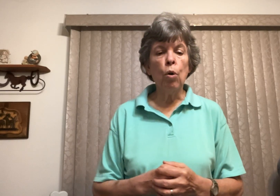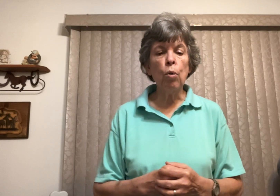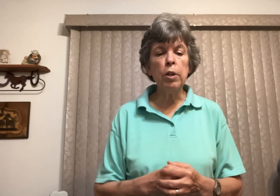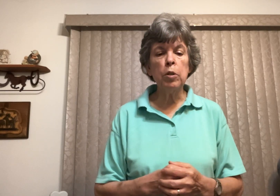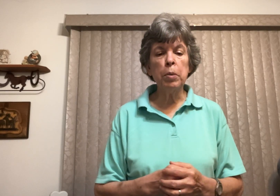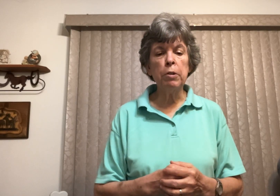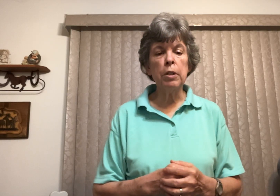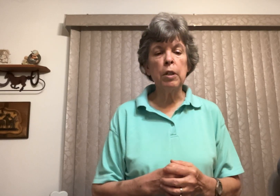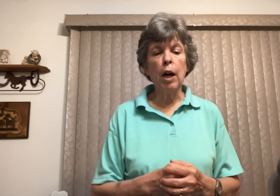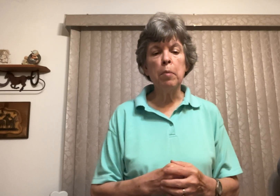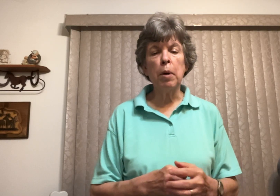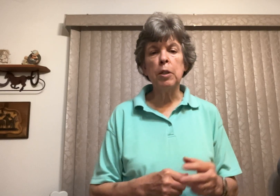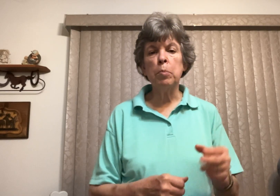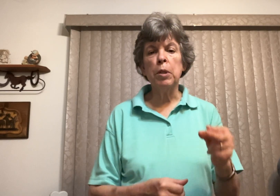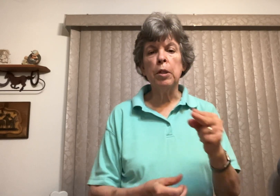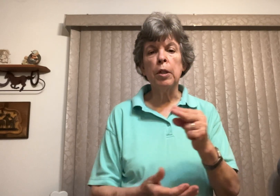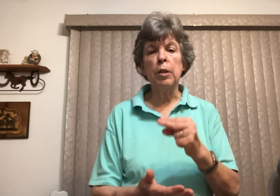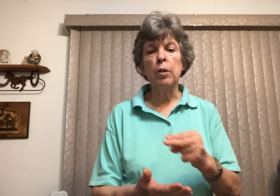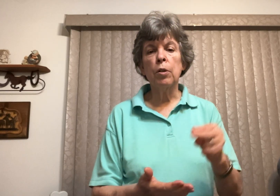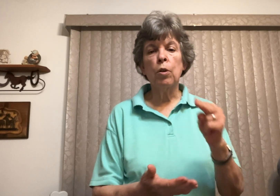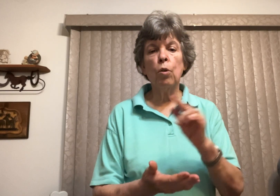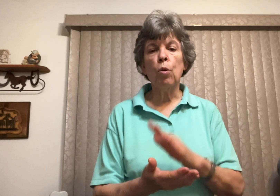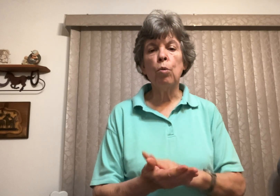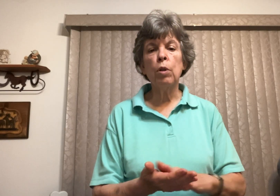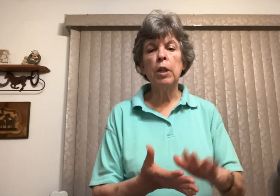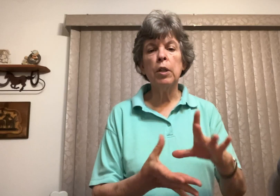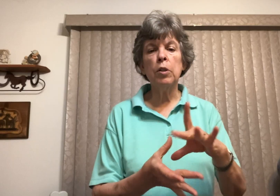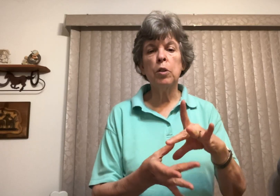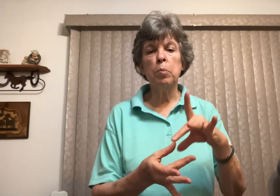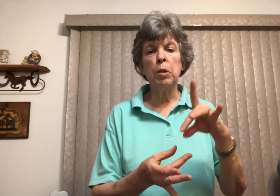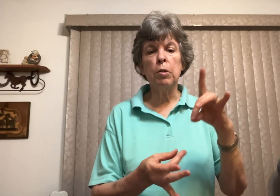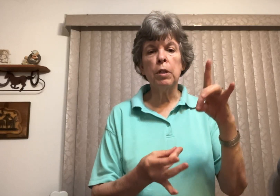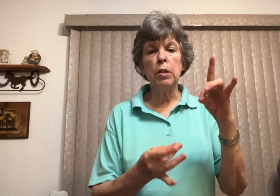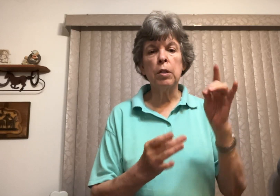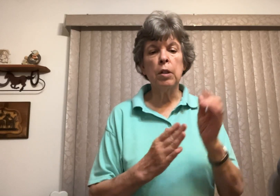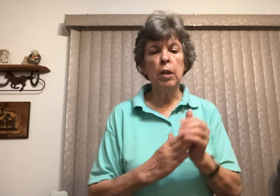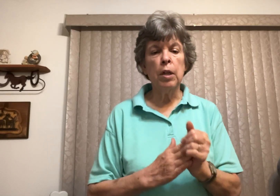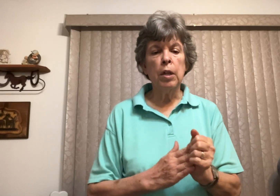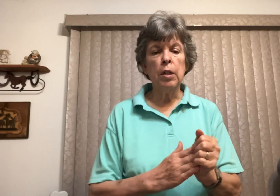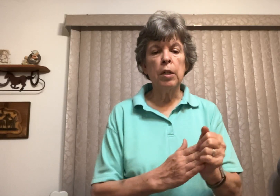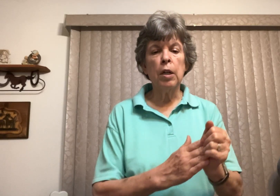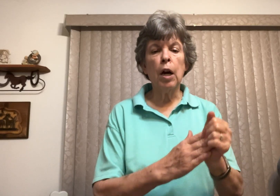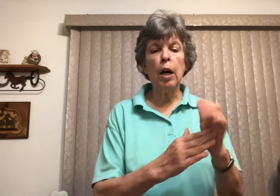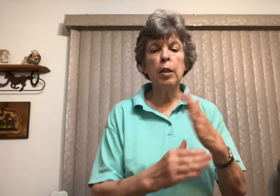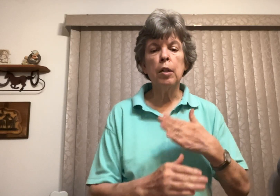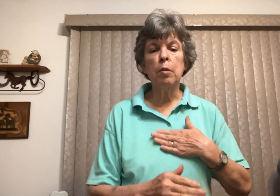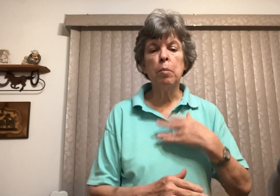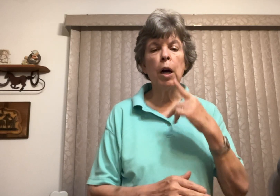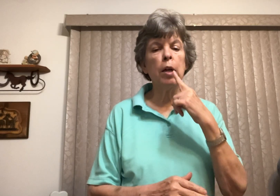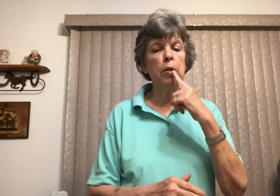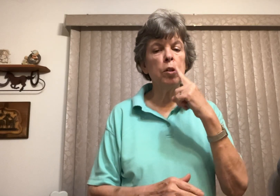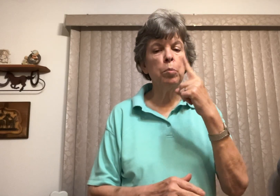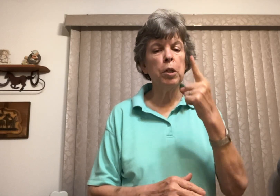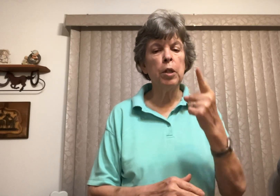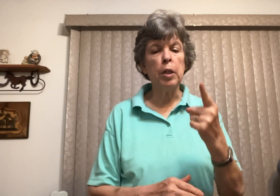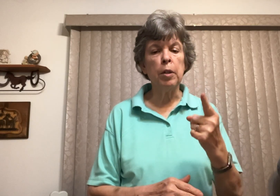Holy Spirit, guide my speaking. Holy Spirit, guide my speaking.